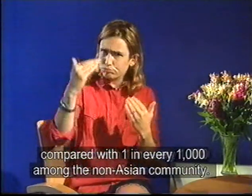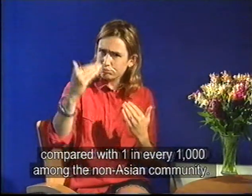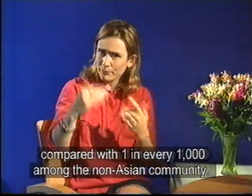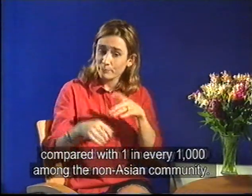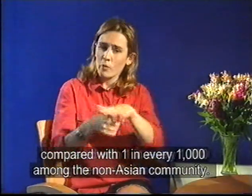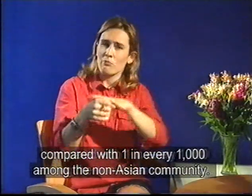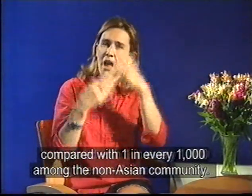community.